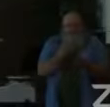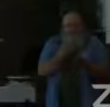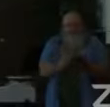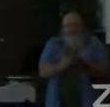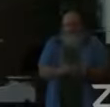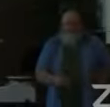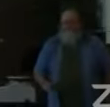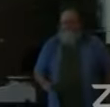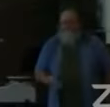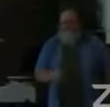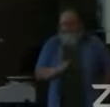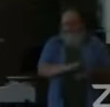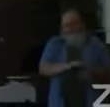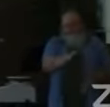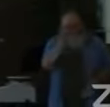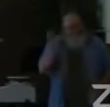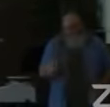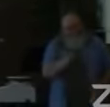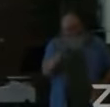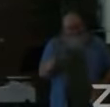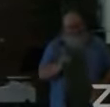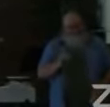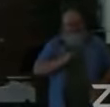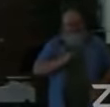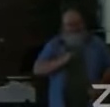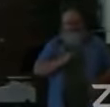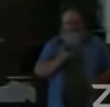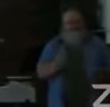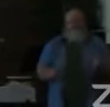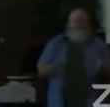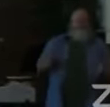So on Friday, I was driving down,